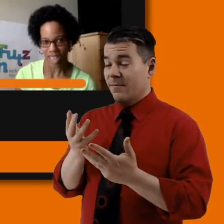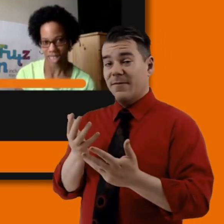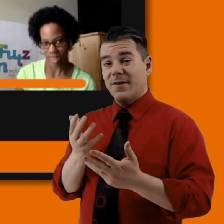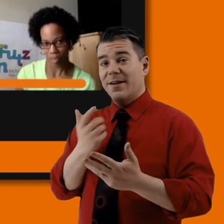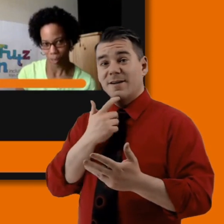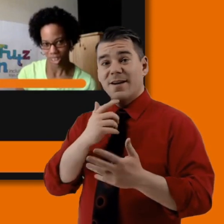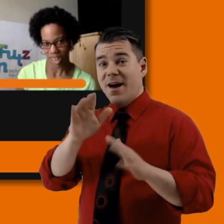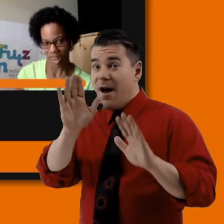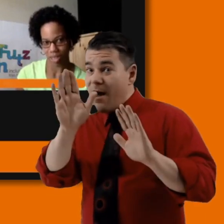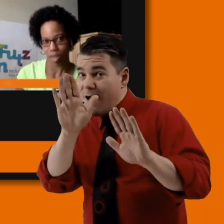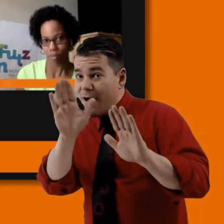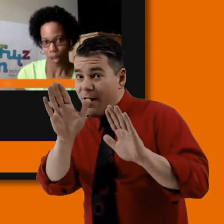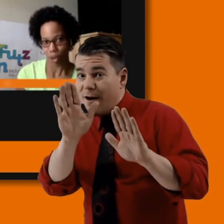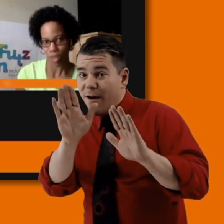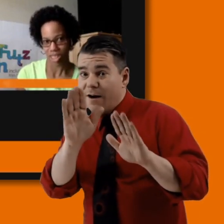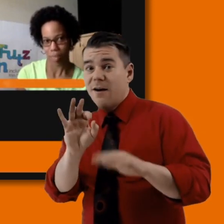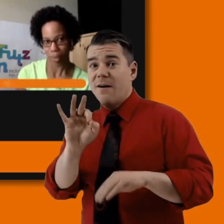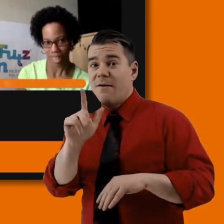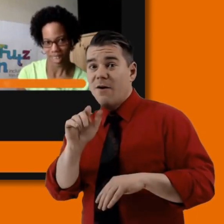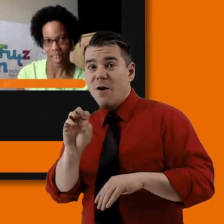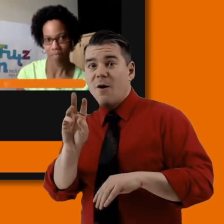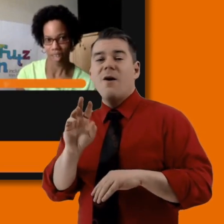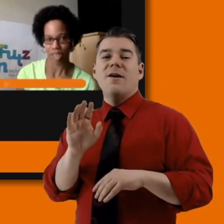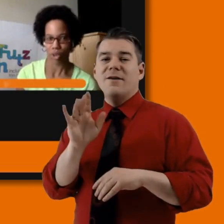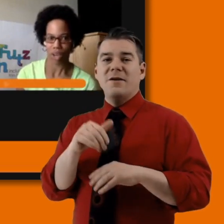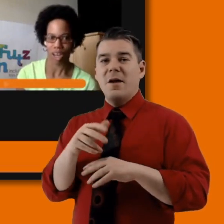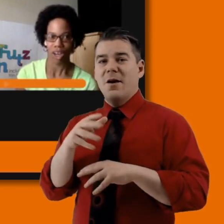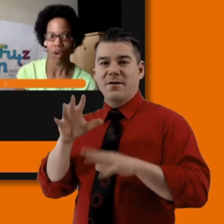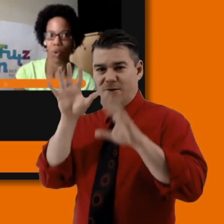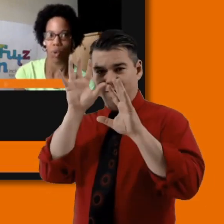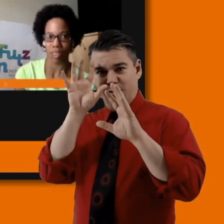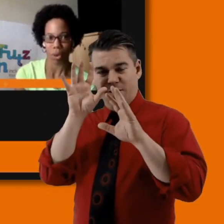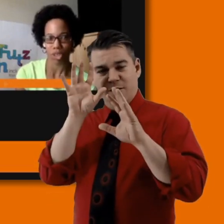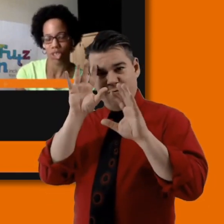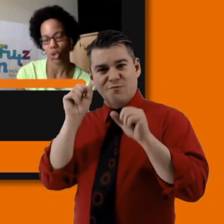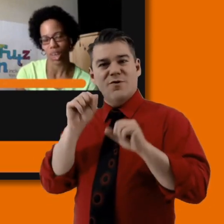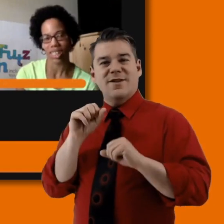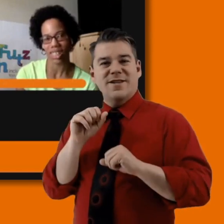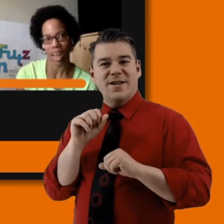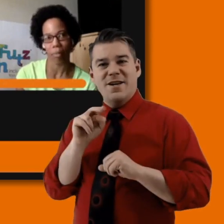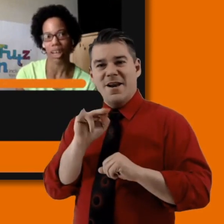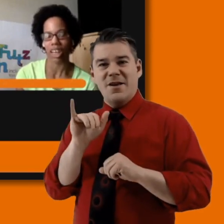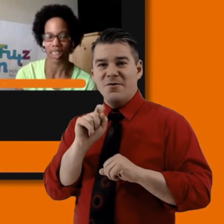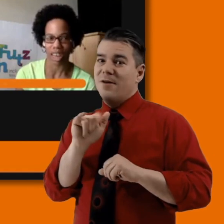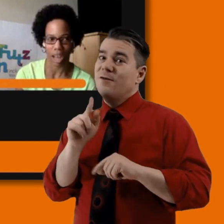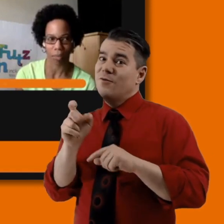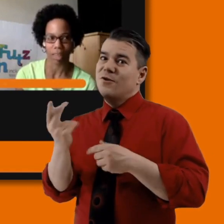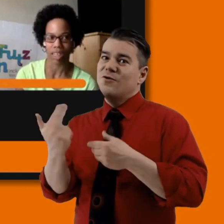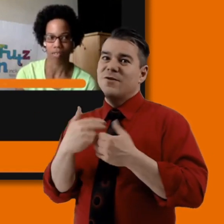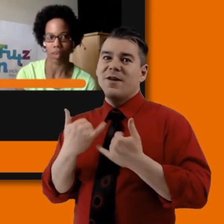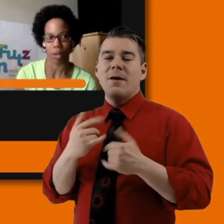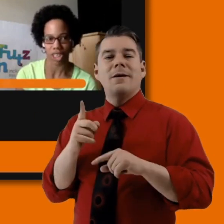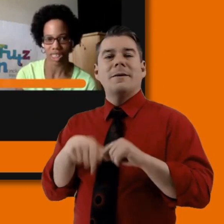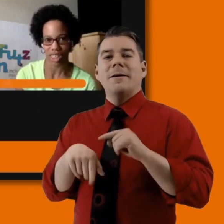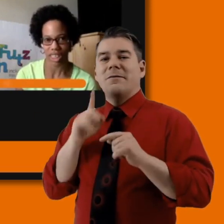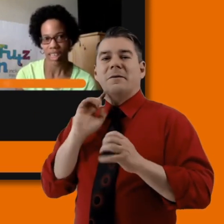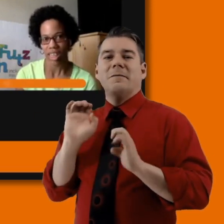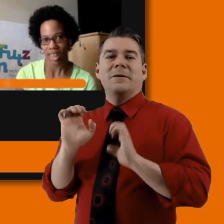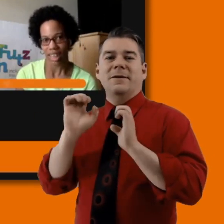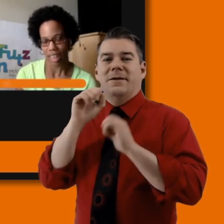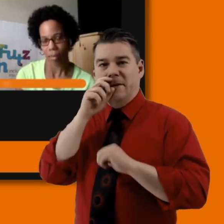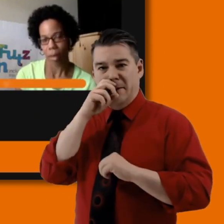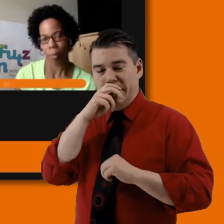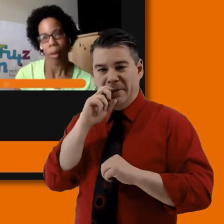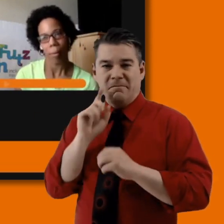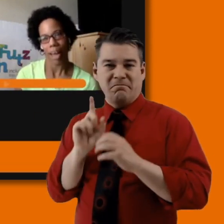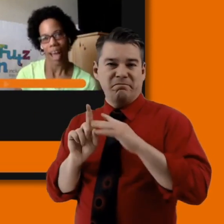hi and just give a quick shout out to Flo, which is the president of NYSOTA, who was supposed to join us today but could not because of an emergency